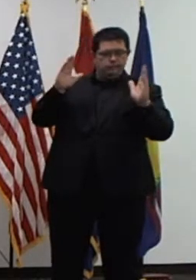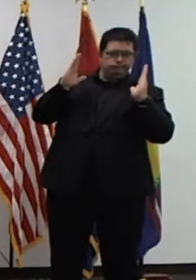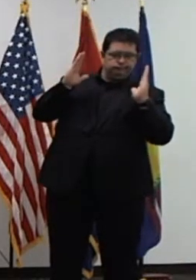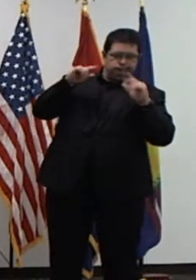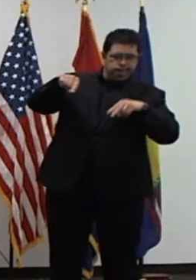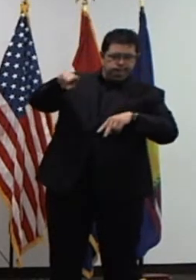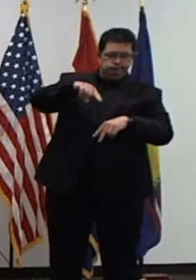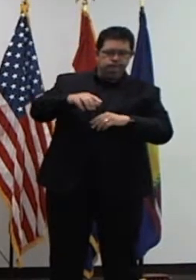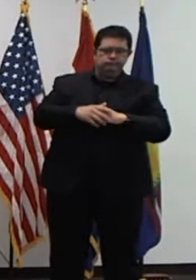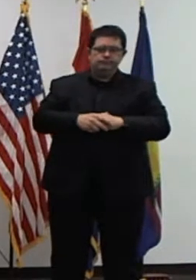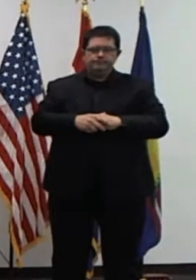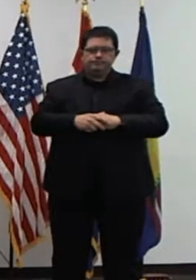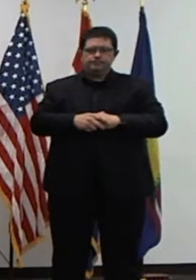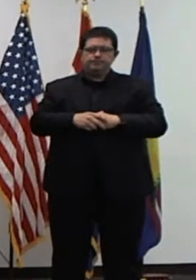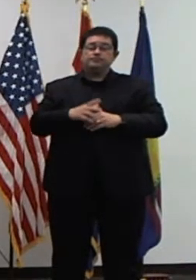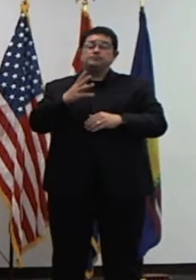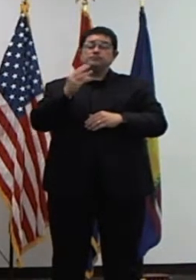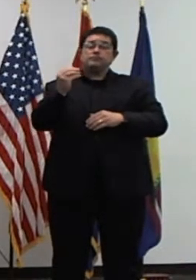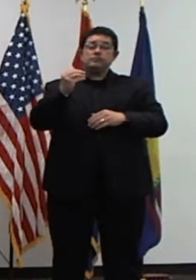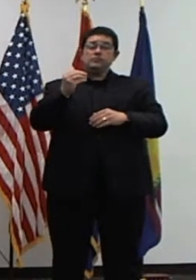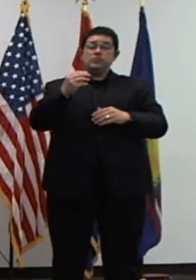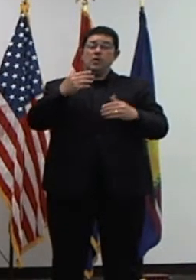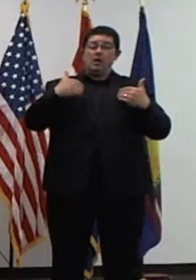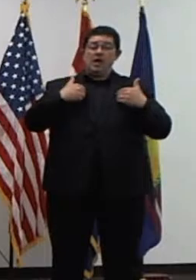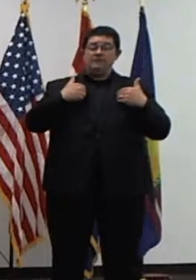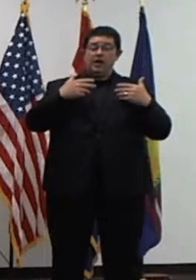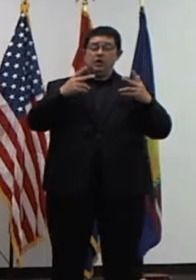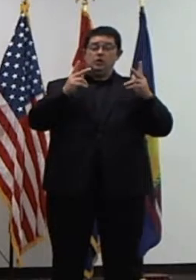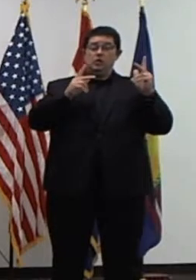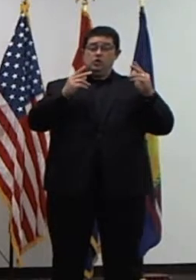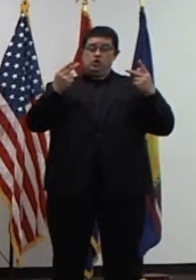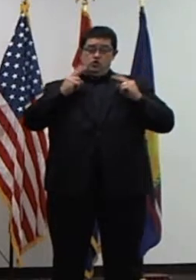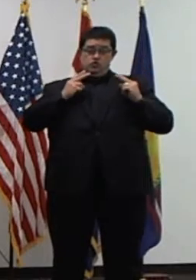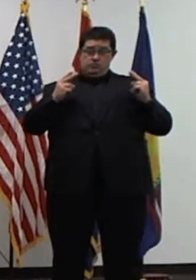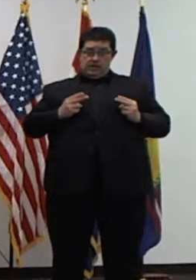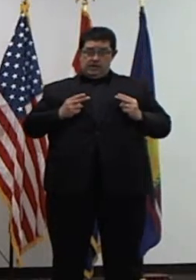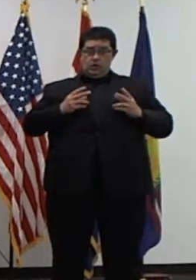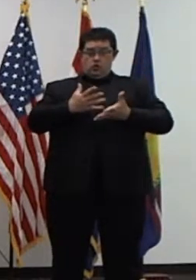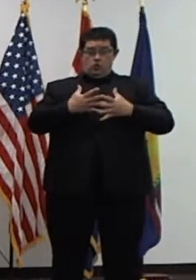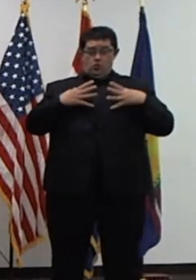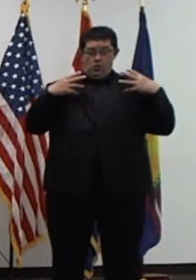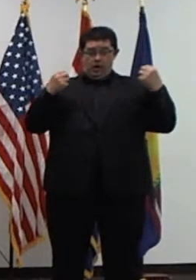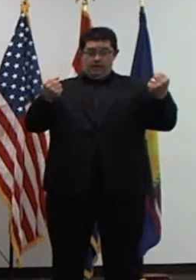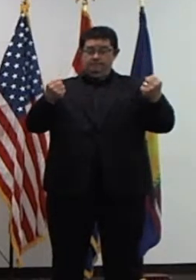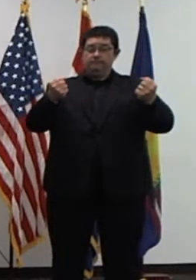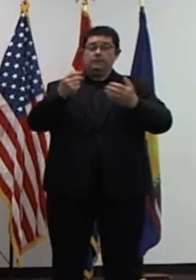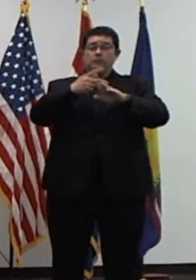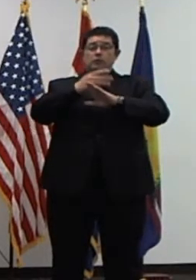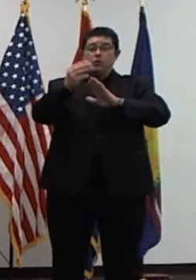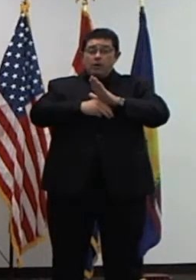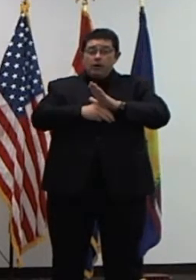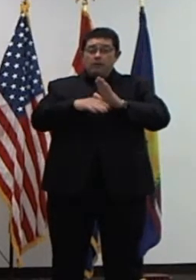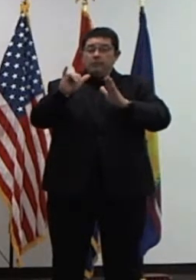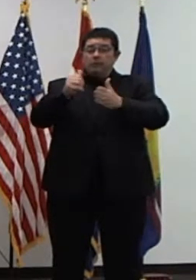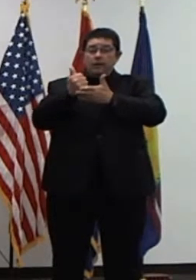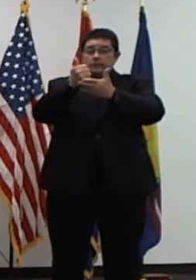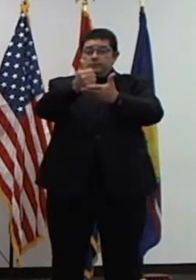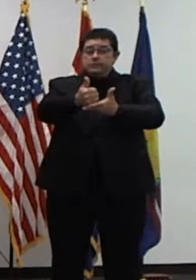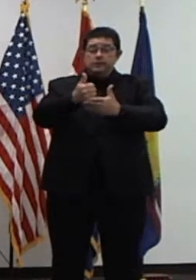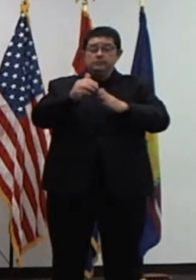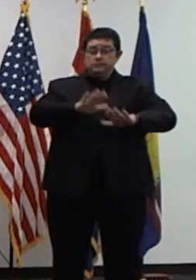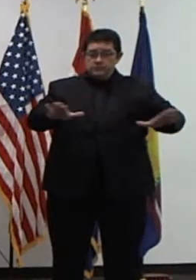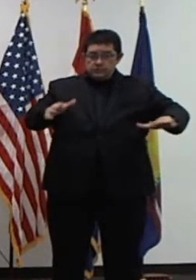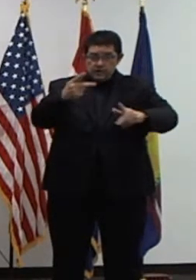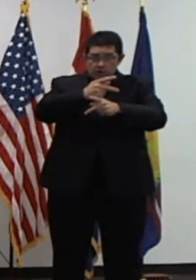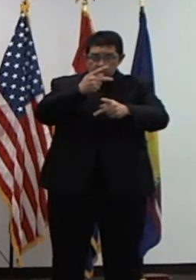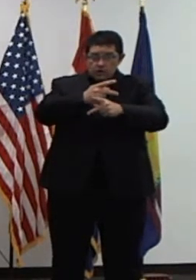Cares Humanitarian Relief Program. This includes investments in child care, senior and